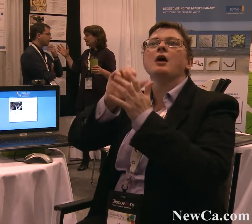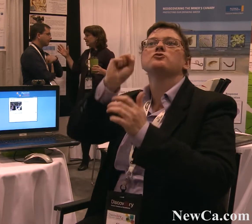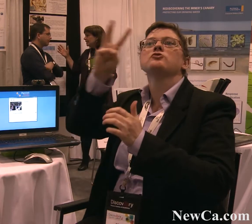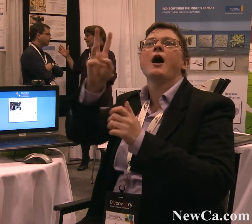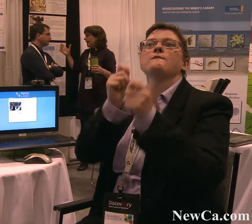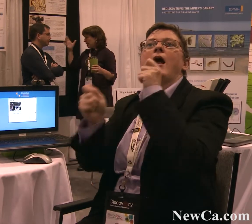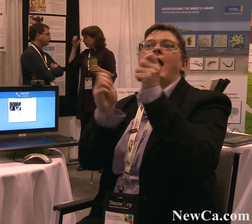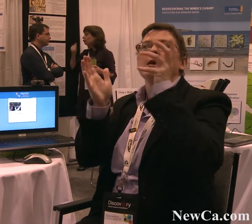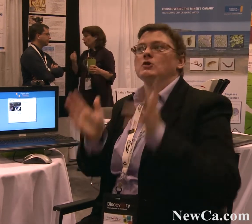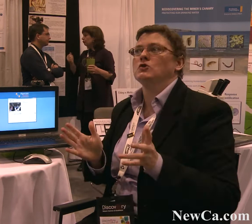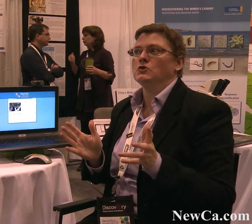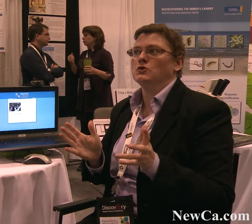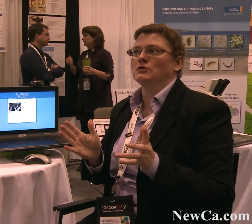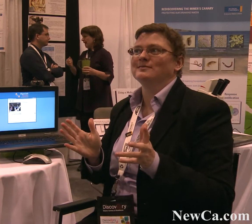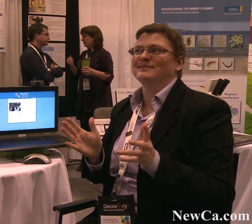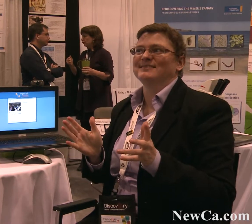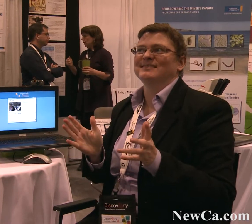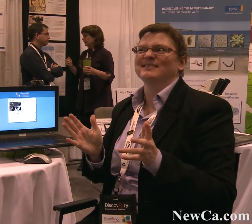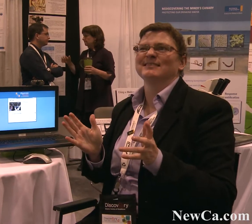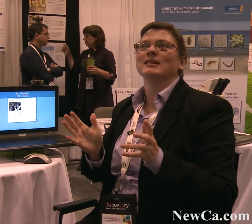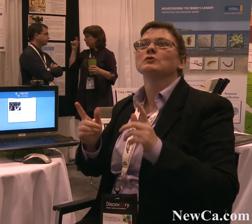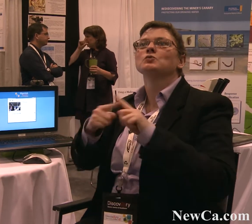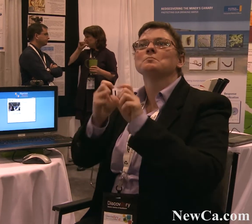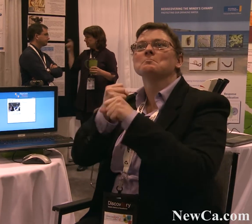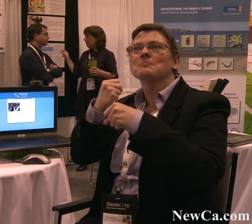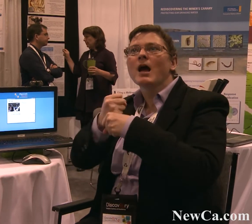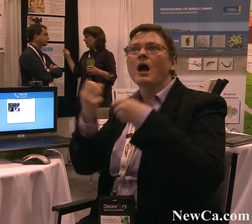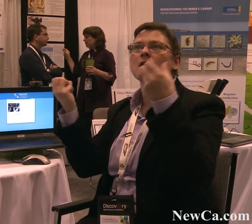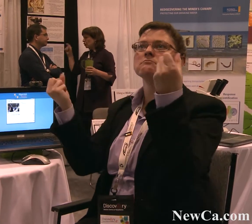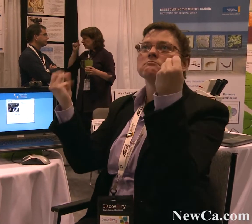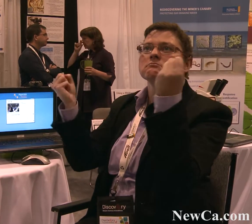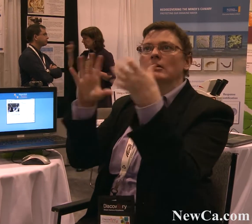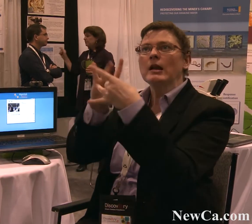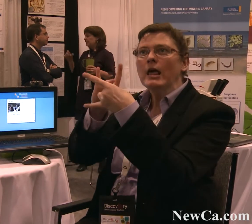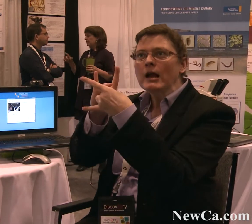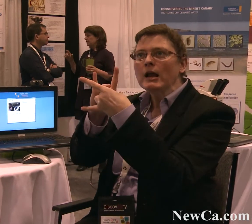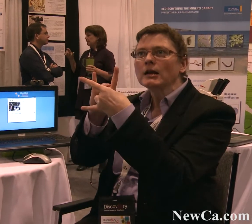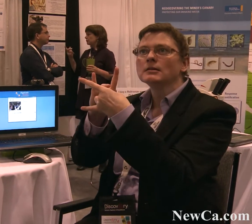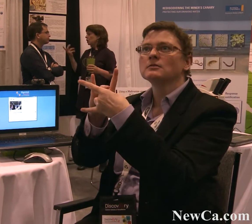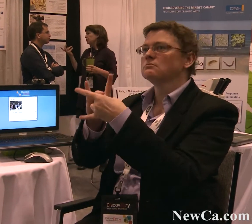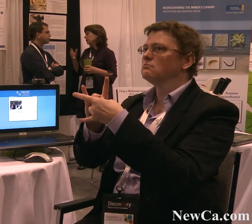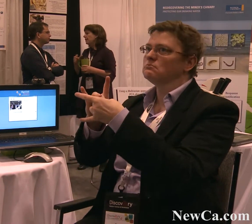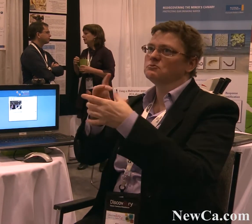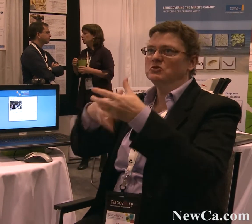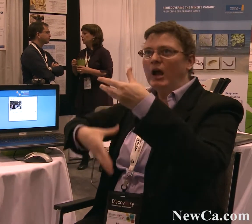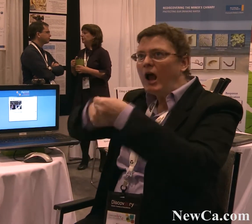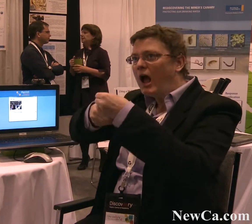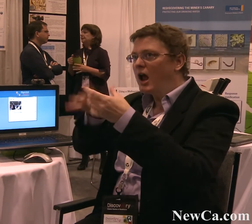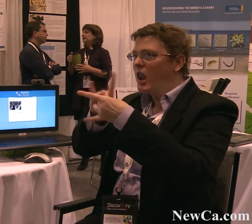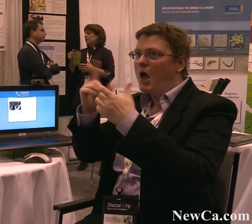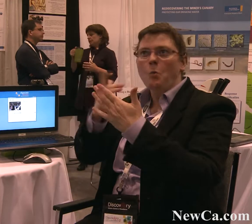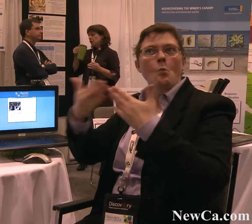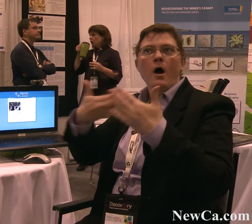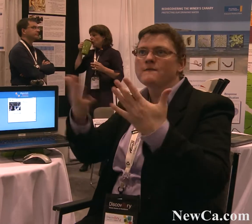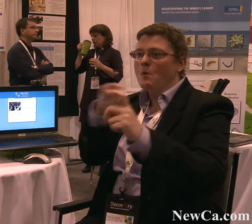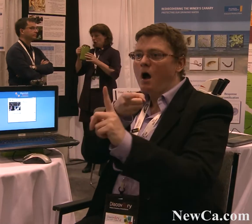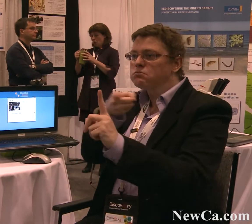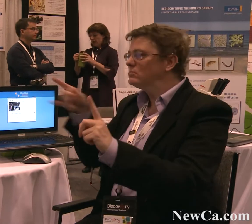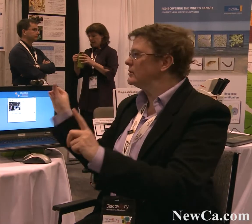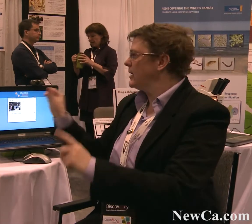up an editor application. And that allows you to make any sign links that you want to have so that you can